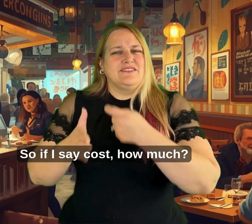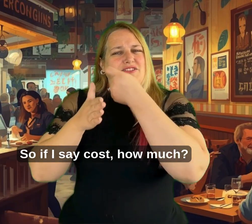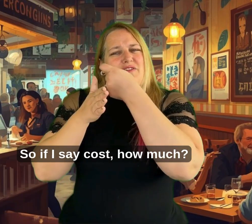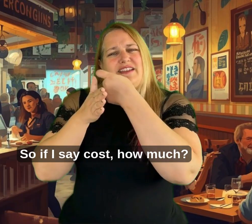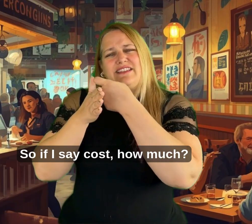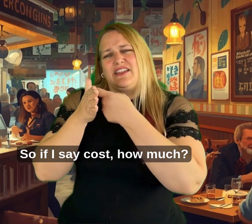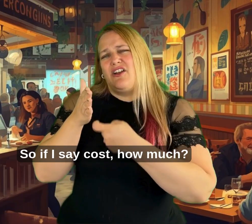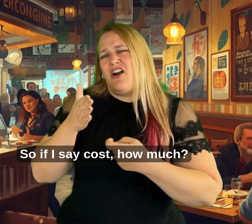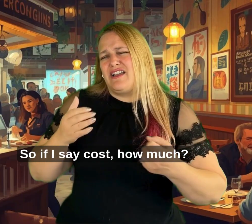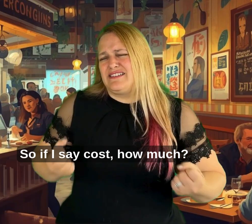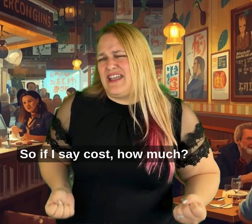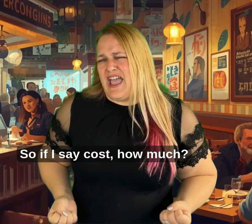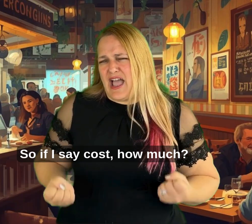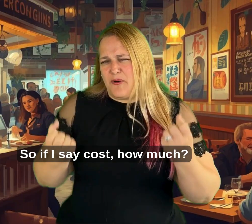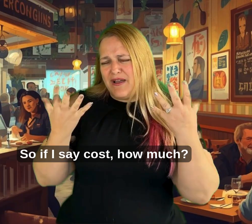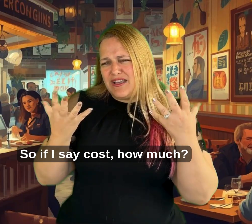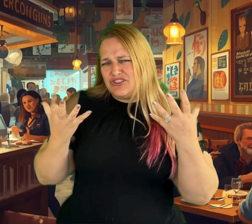So if I say cost how much?